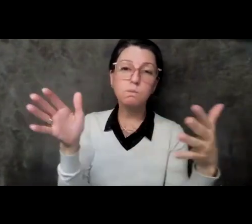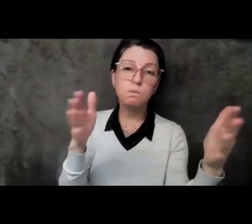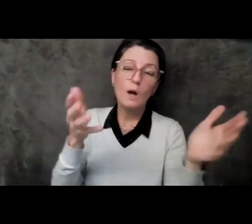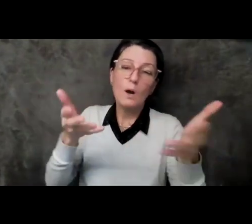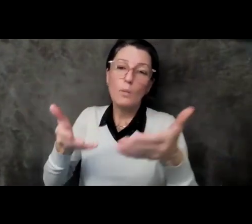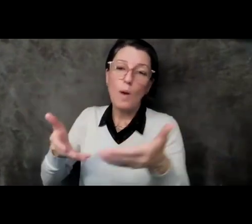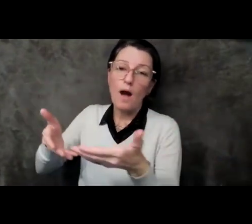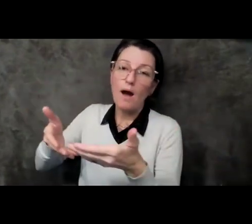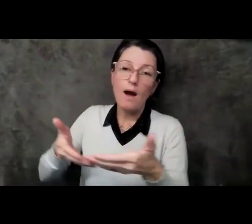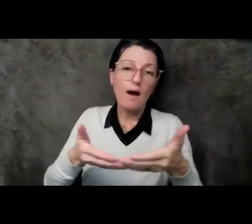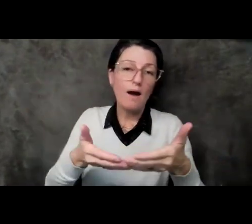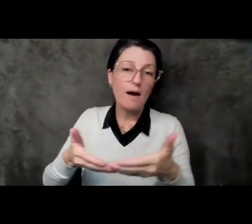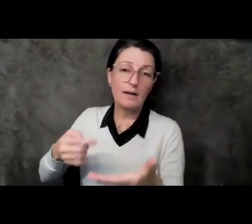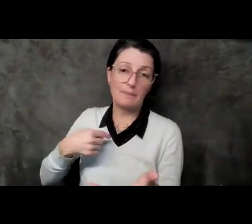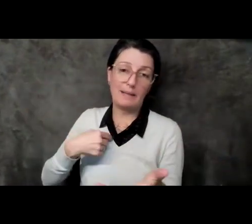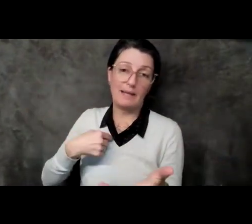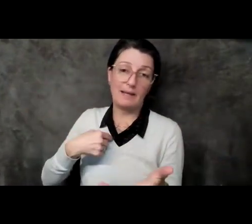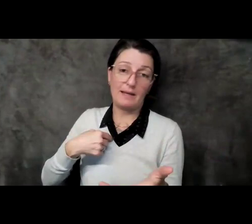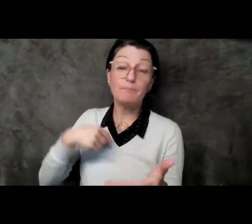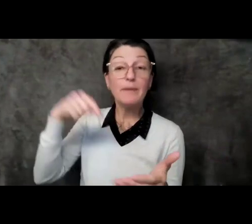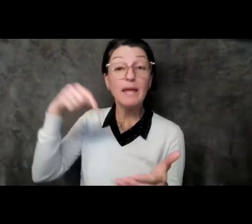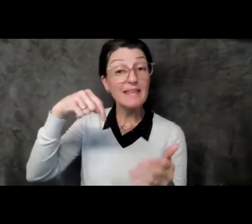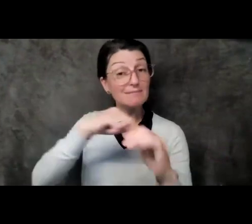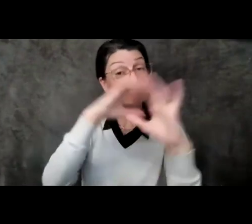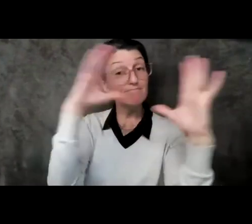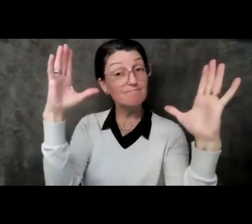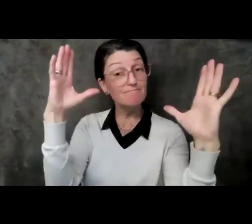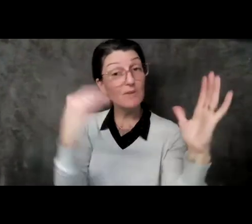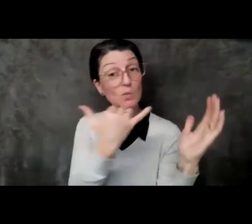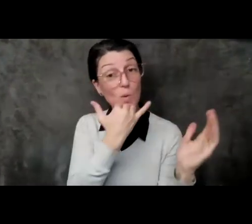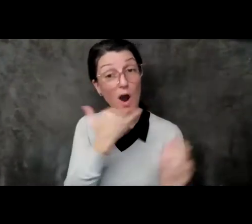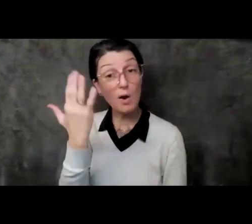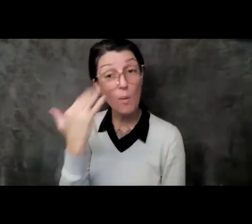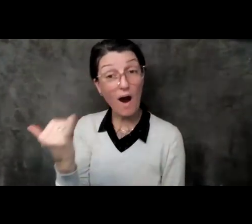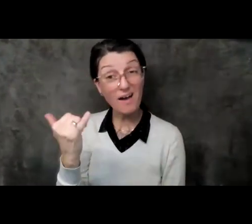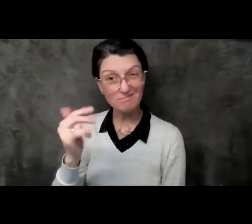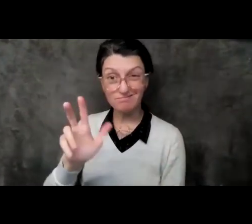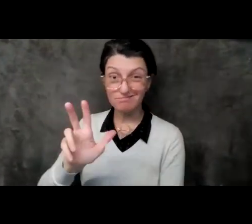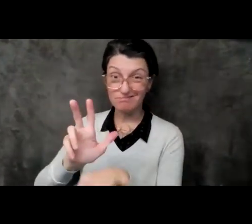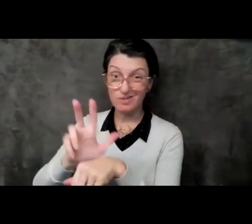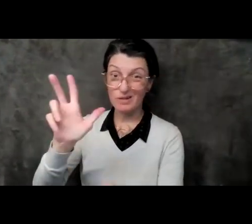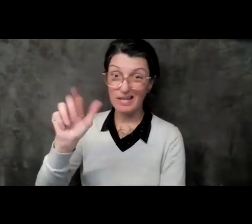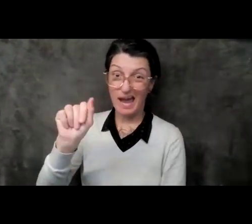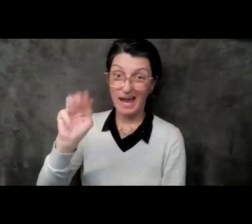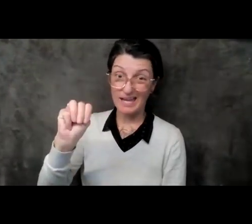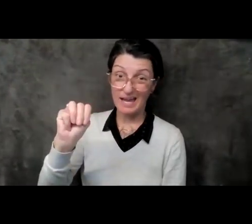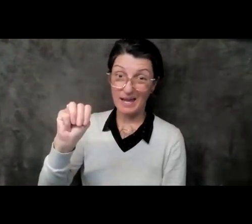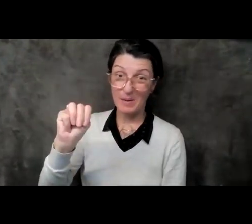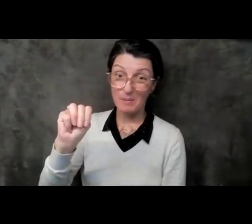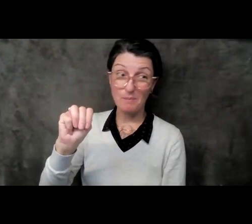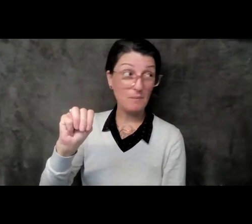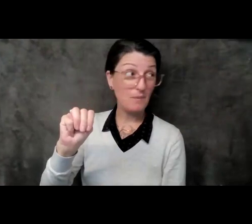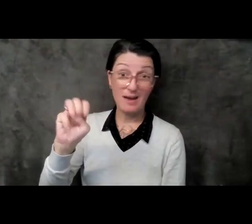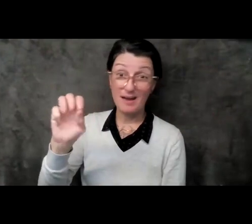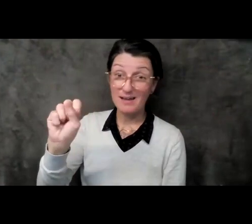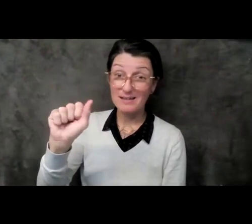wrong with this picture is that it is 3 o'clock in the morning. The Santa Ana winds are blowing and the child is all alone 50